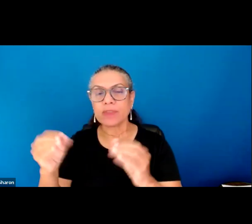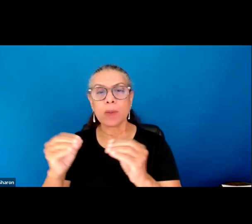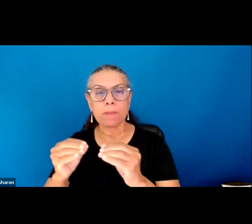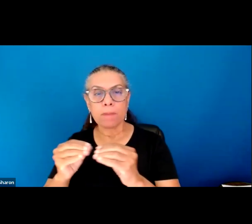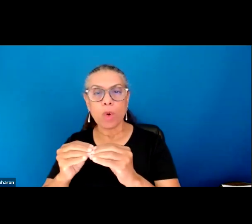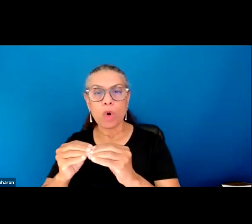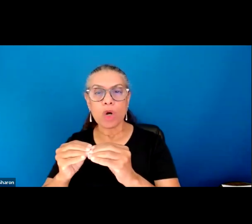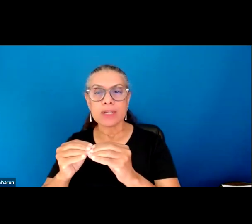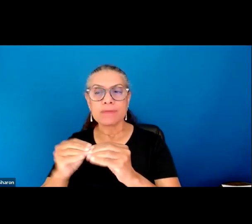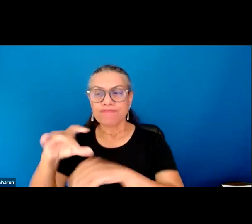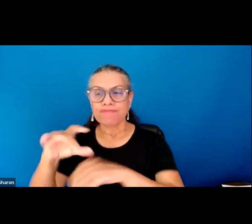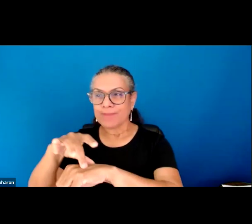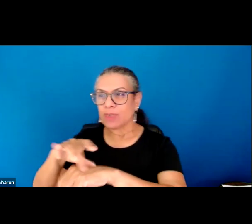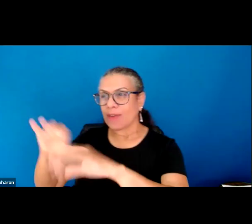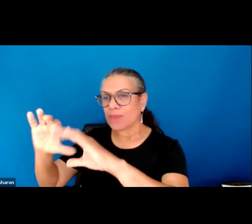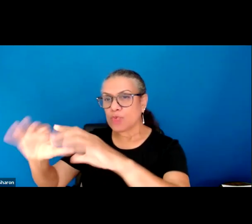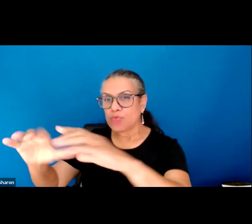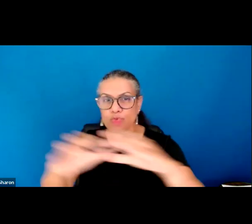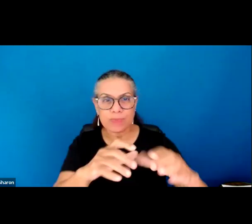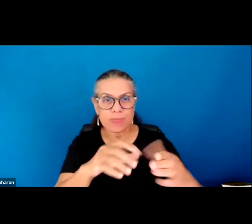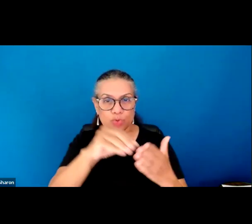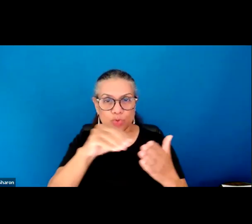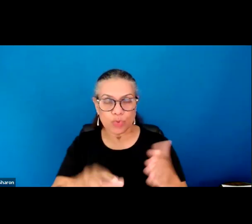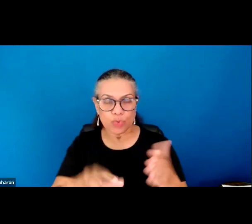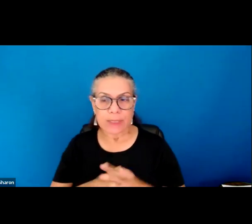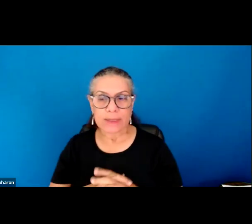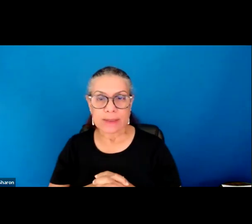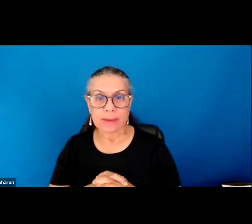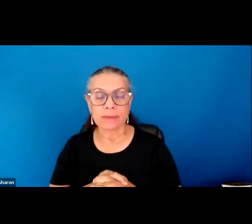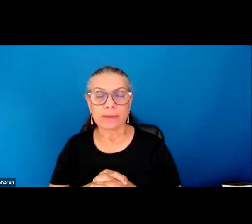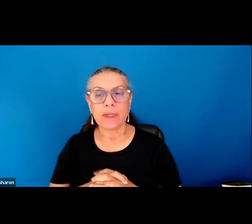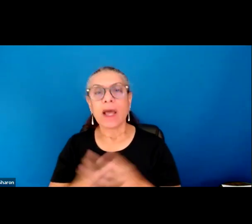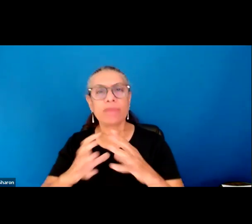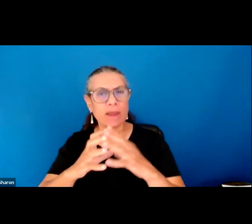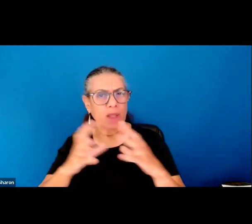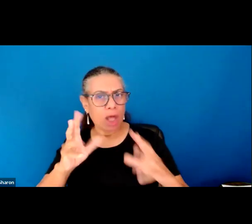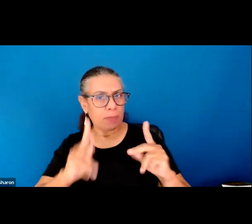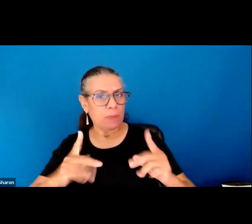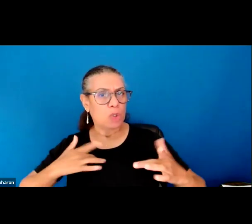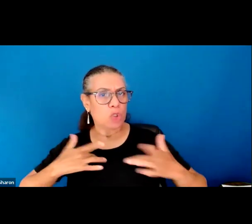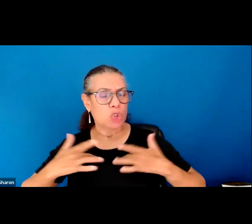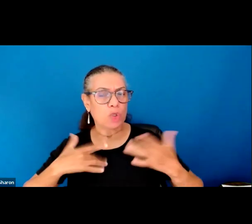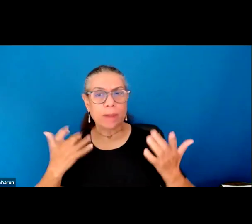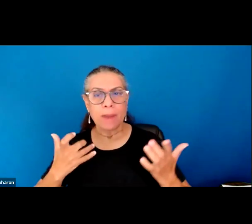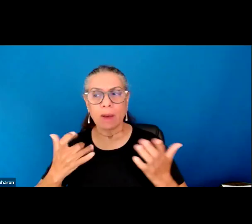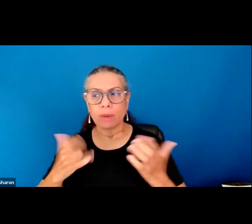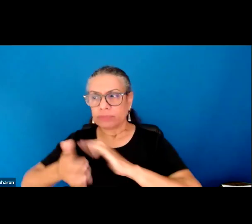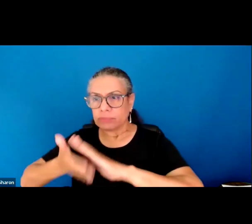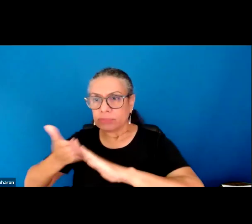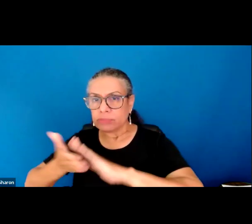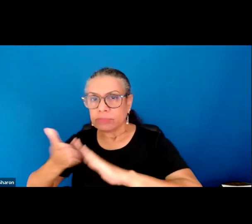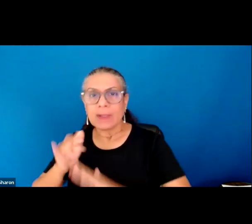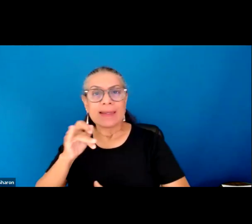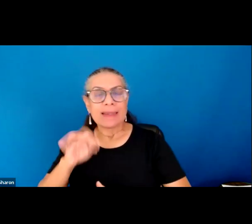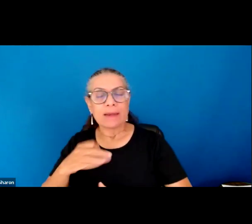geographically representative group of students. And there was also a lot of concern about operational delays if we were to